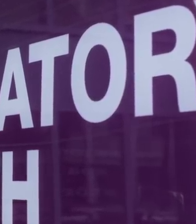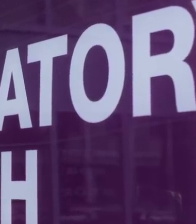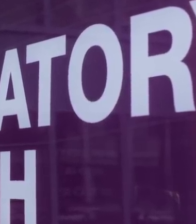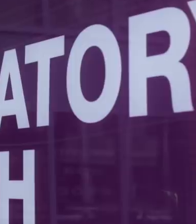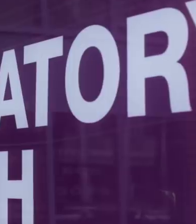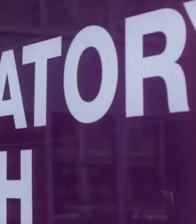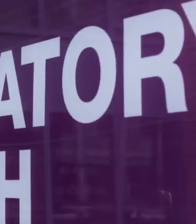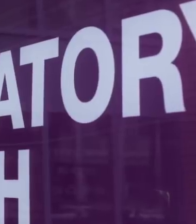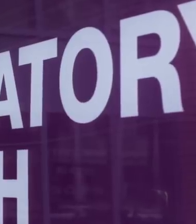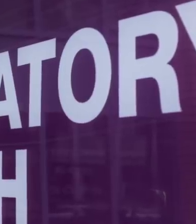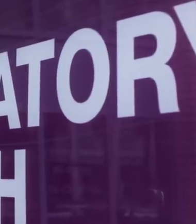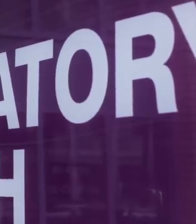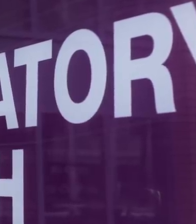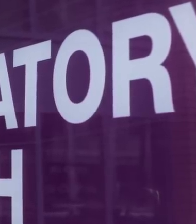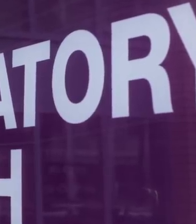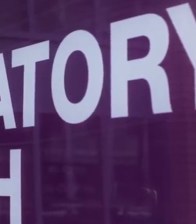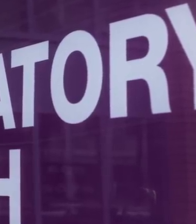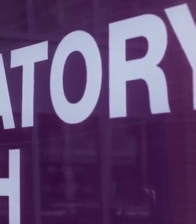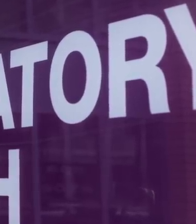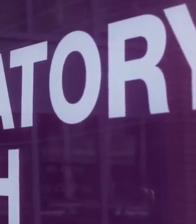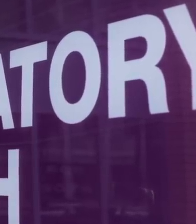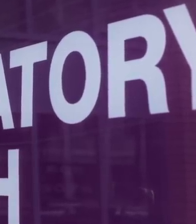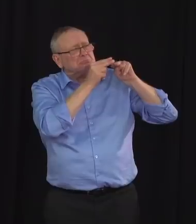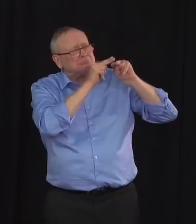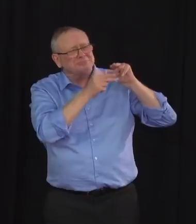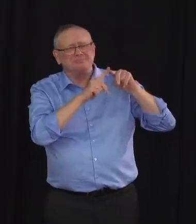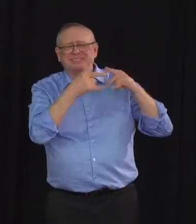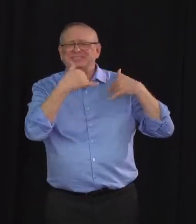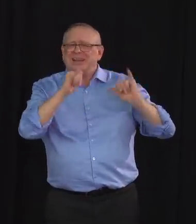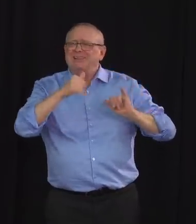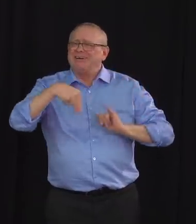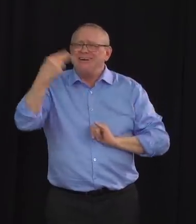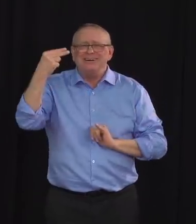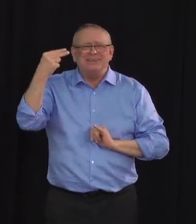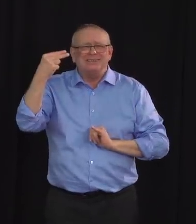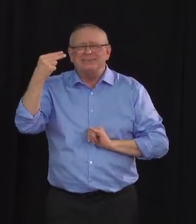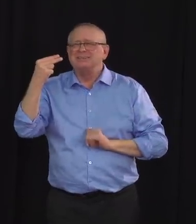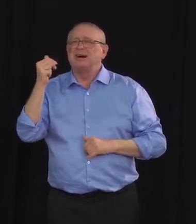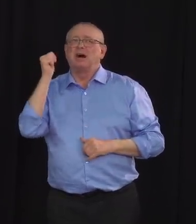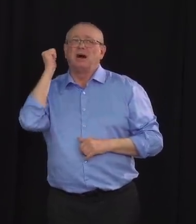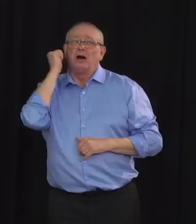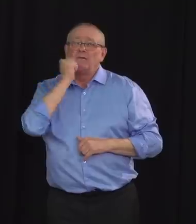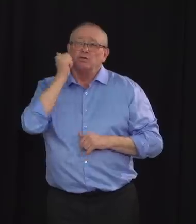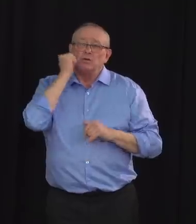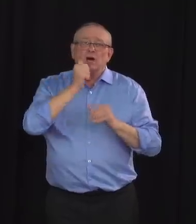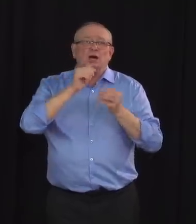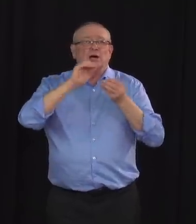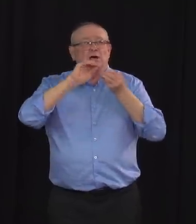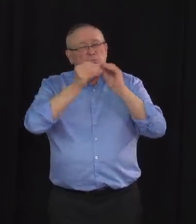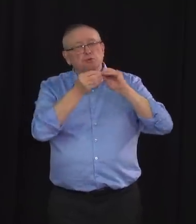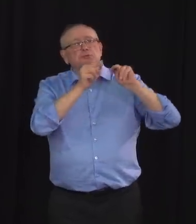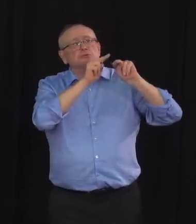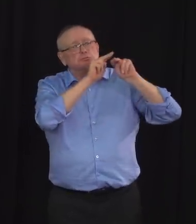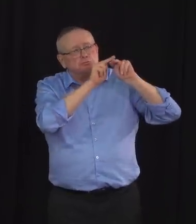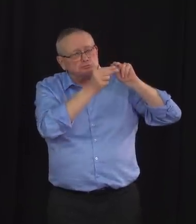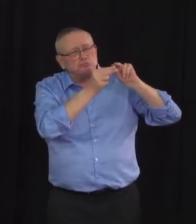numbers fluctuate on a daily basis, but we continue to see an overall decline in our testing numbers from last